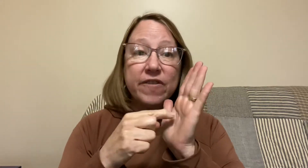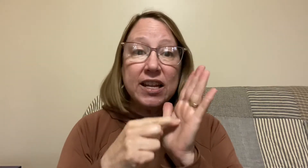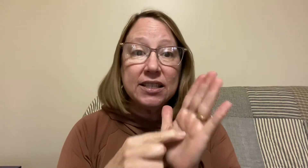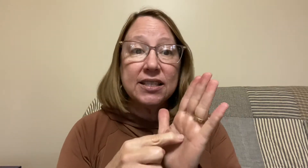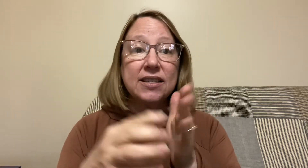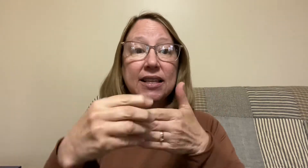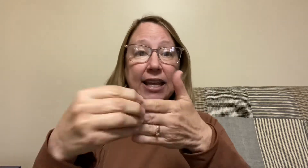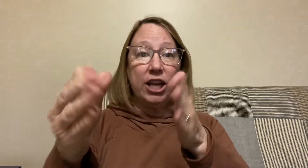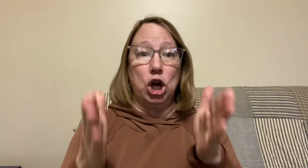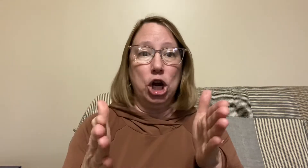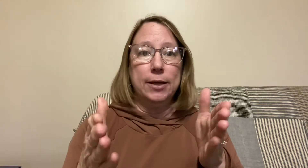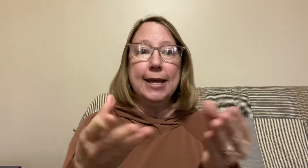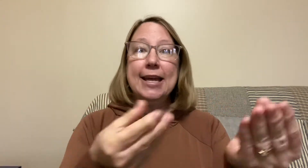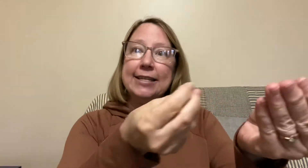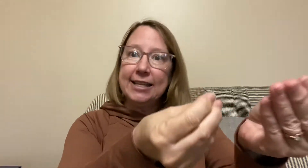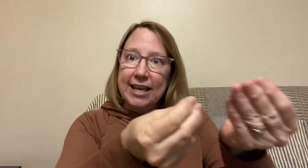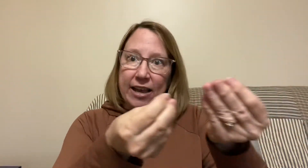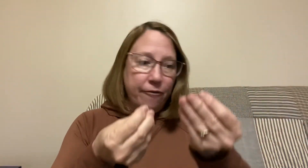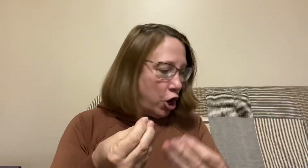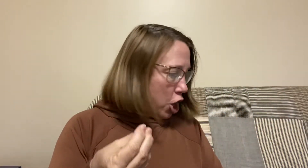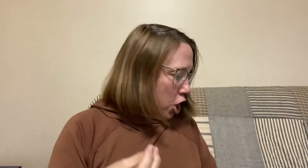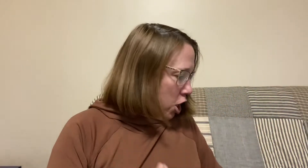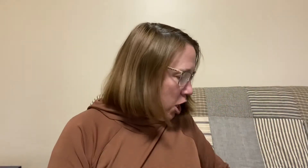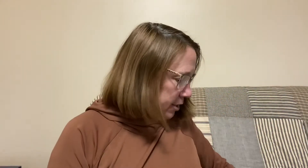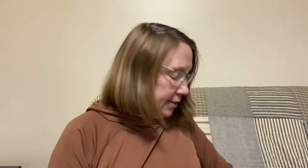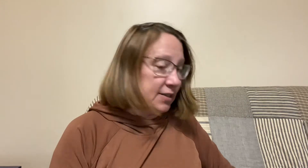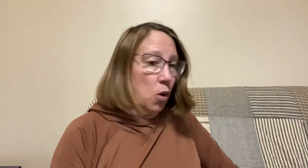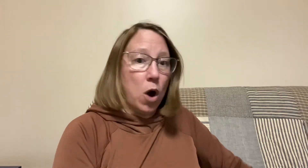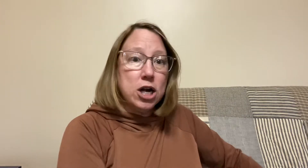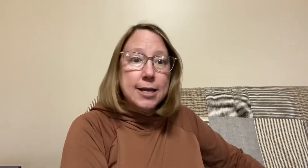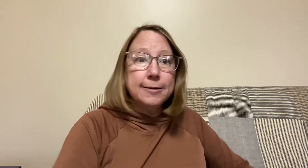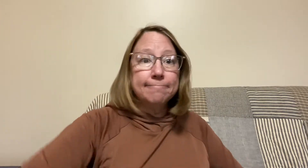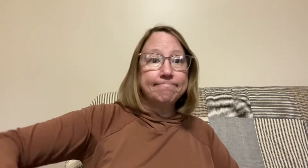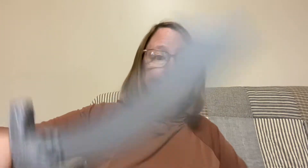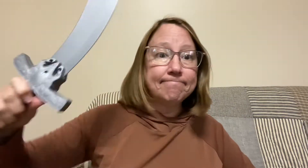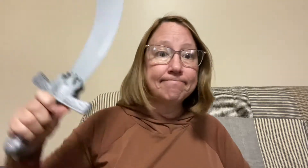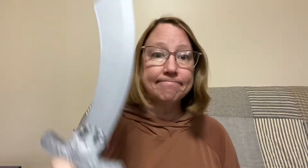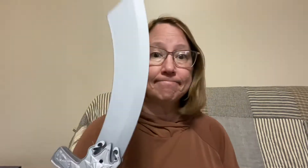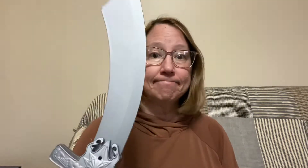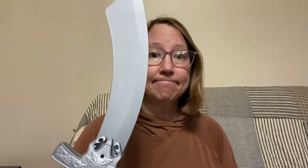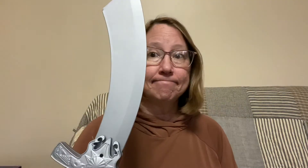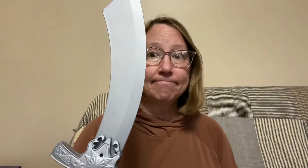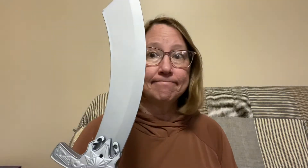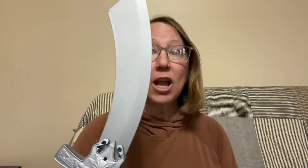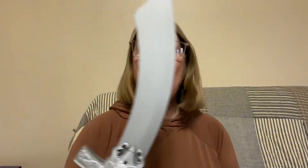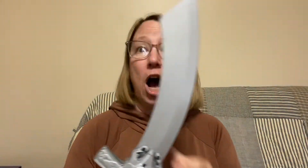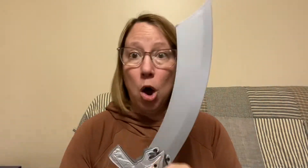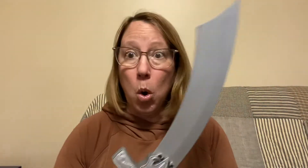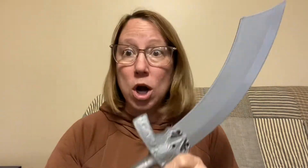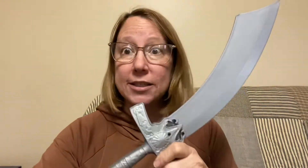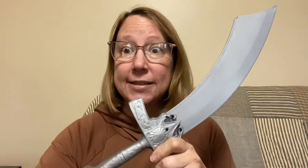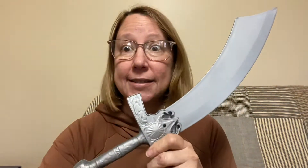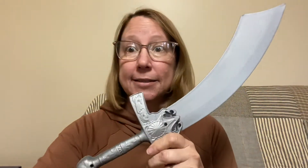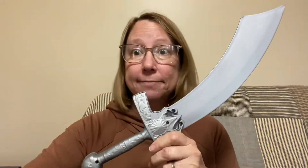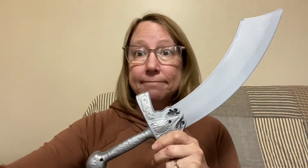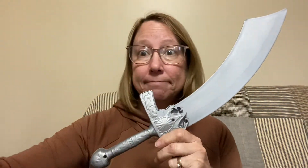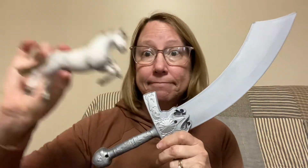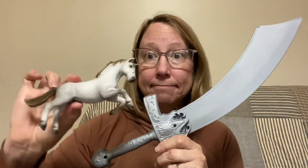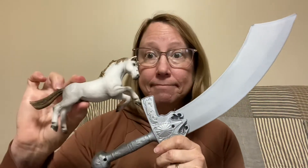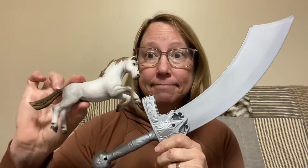the governor of the town that she had a message. So